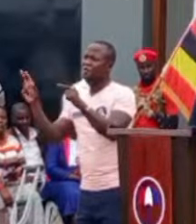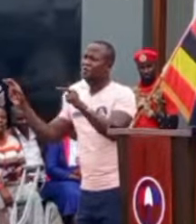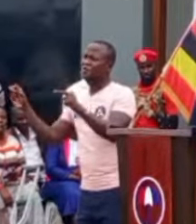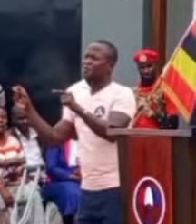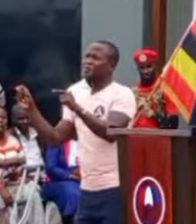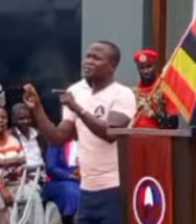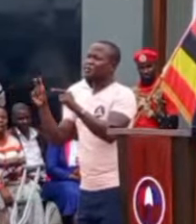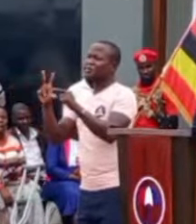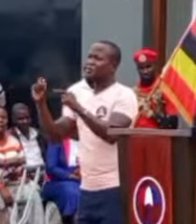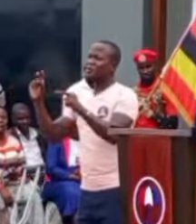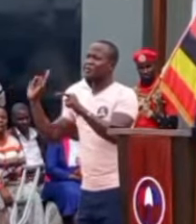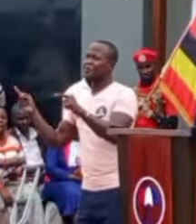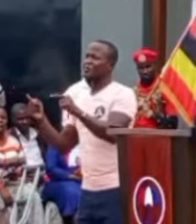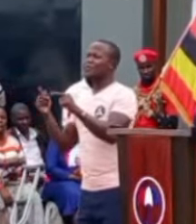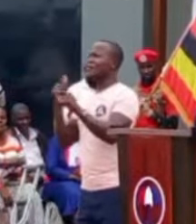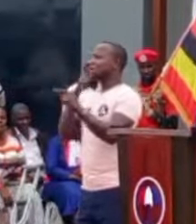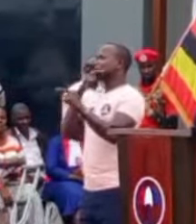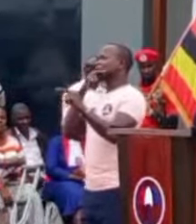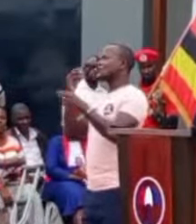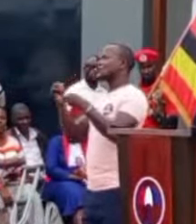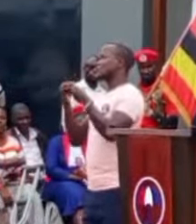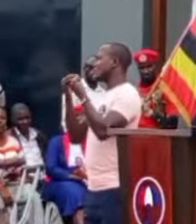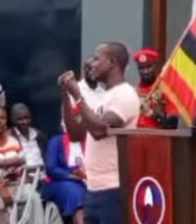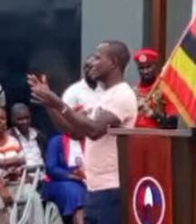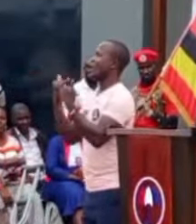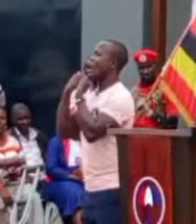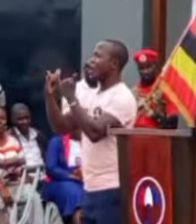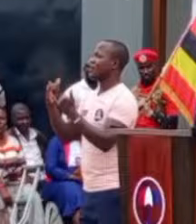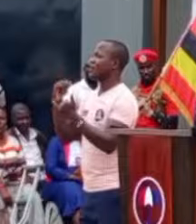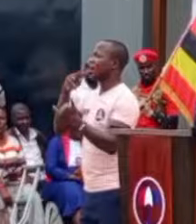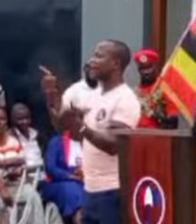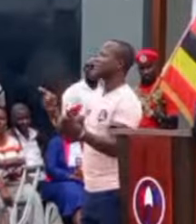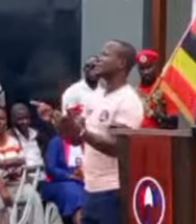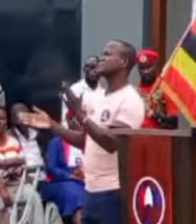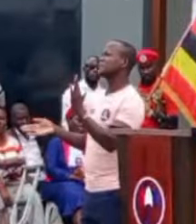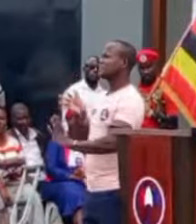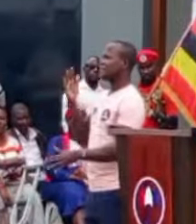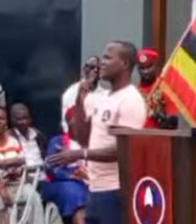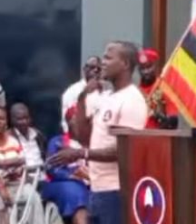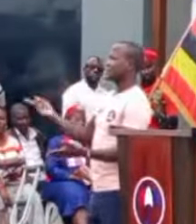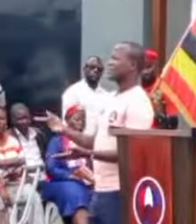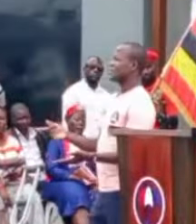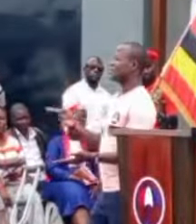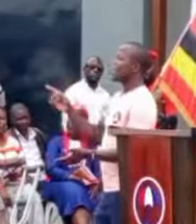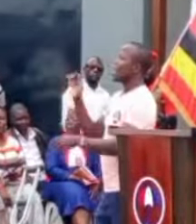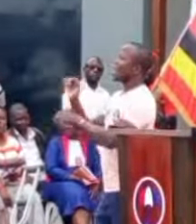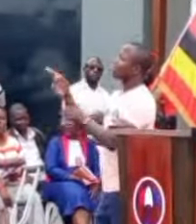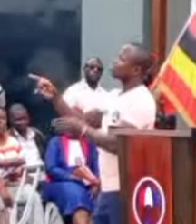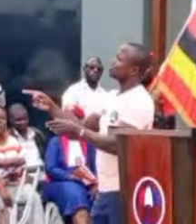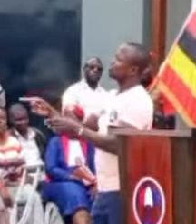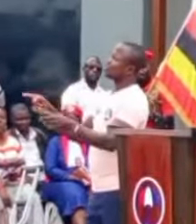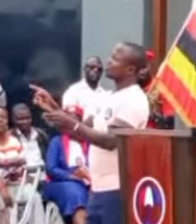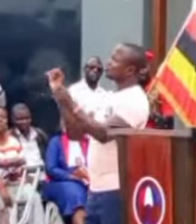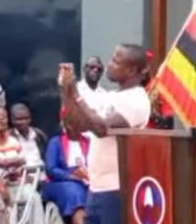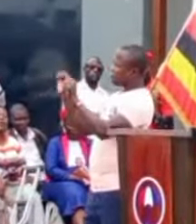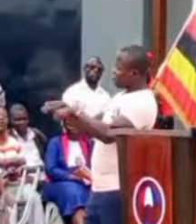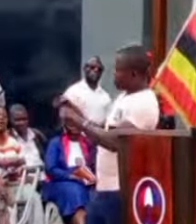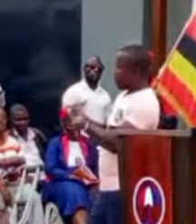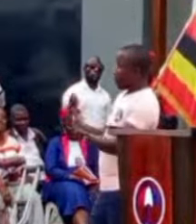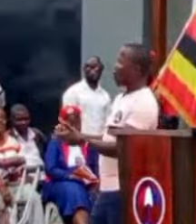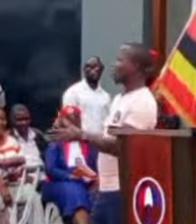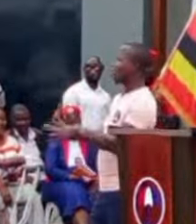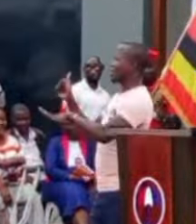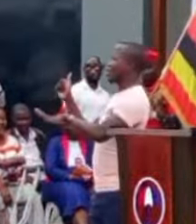meka nakuwa ansa nga yentuufu ngaalinga kajuleta kati obwo butesobola oba kusobola